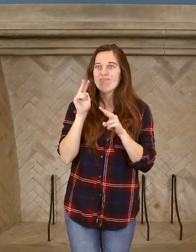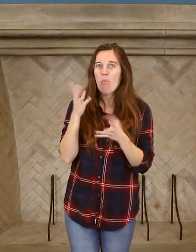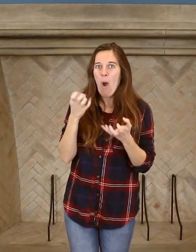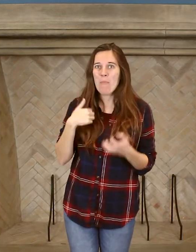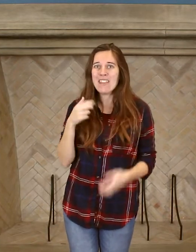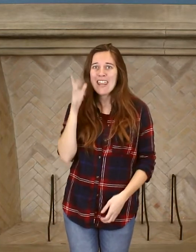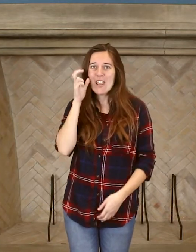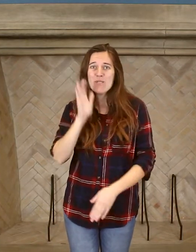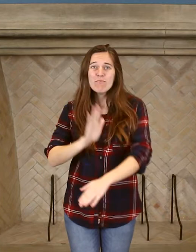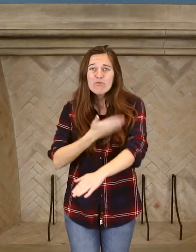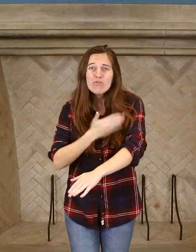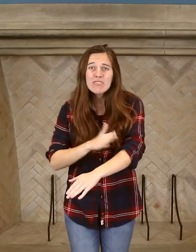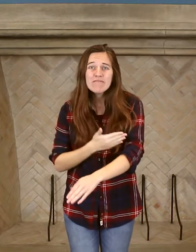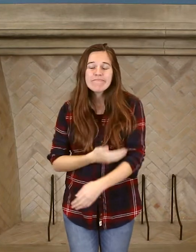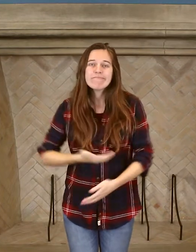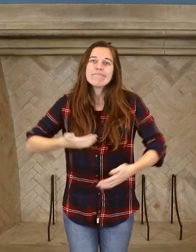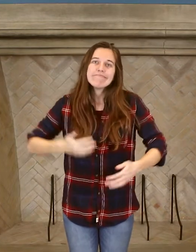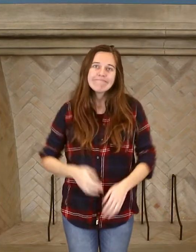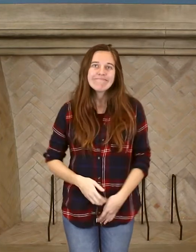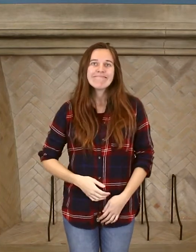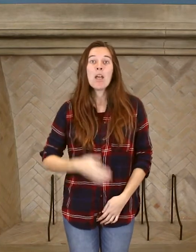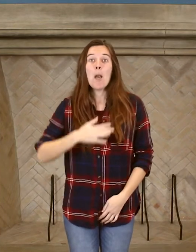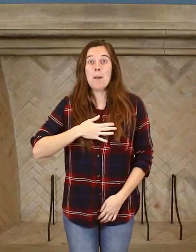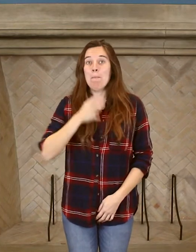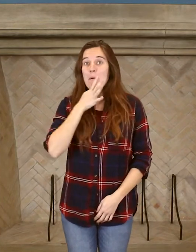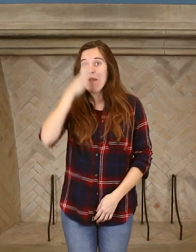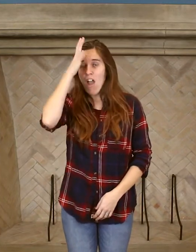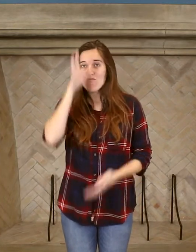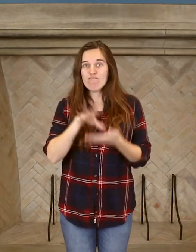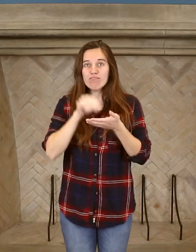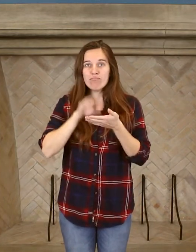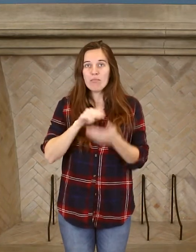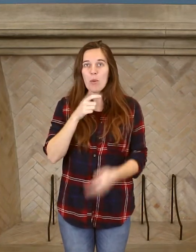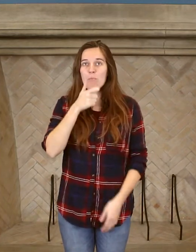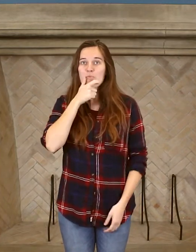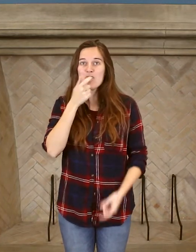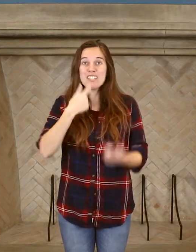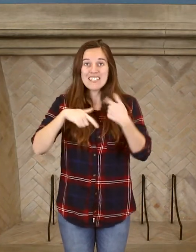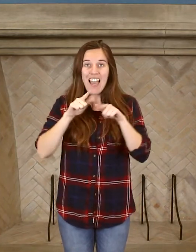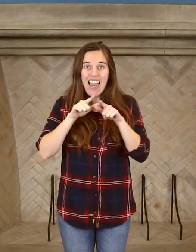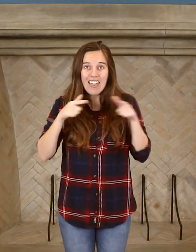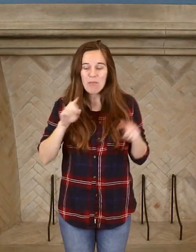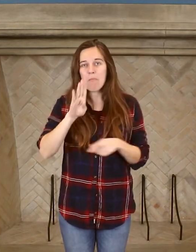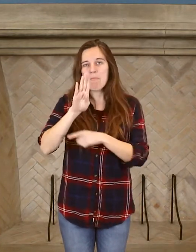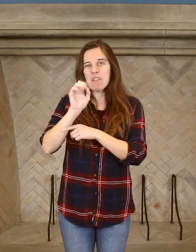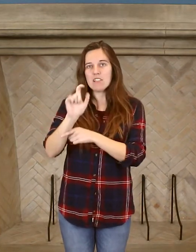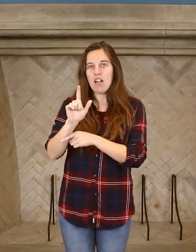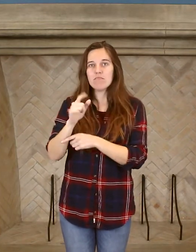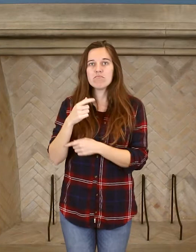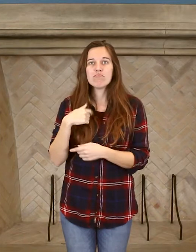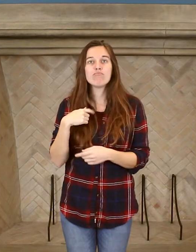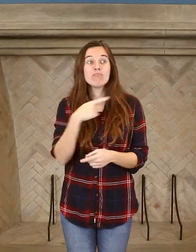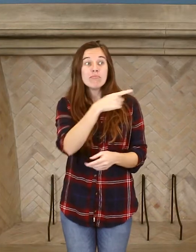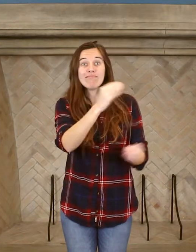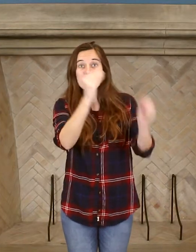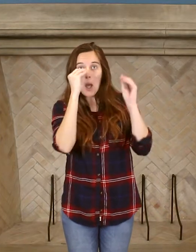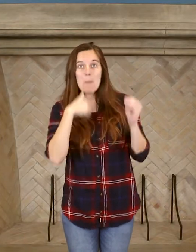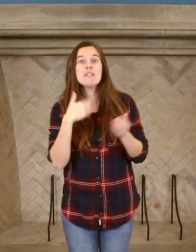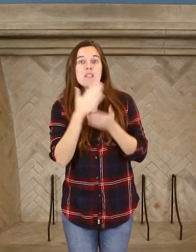really looking forward to me to listen to music. My parents learned British Sign Language, BSL, and taught me